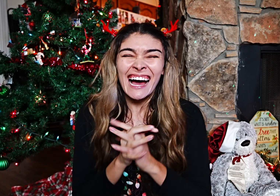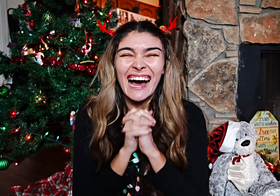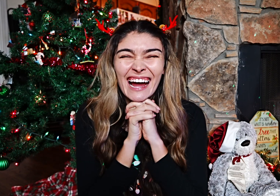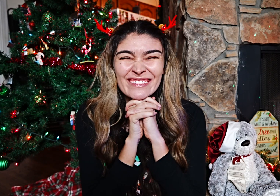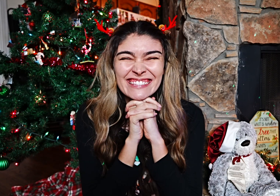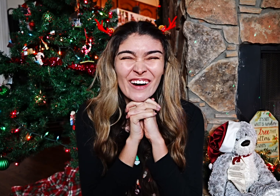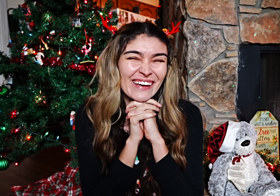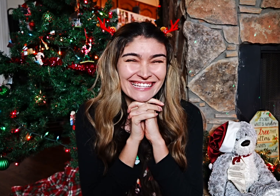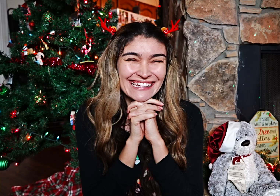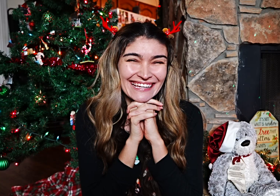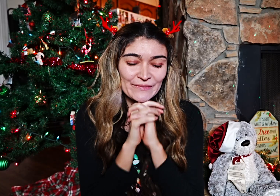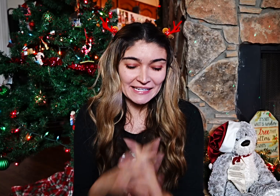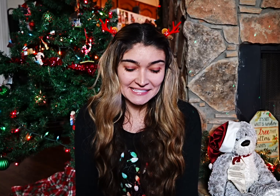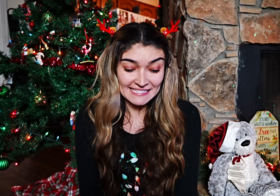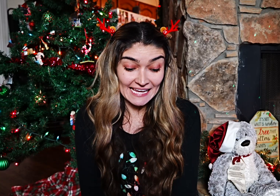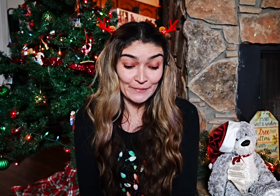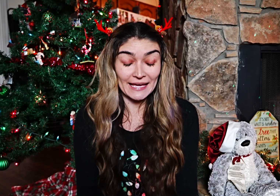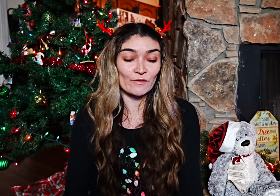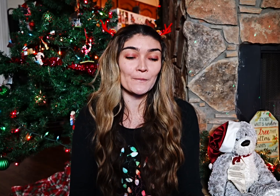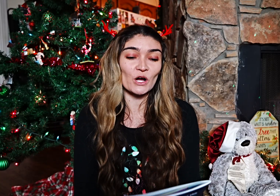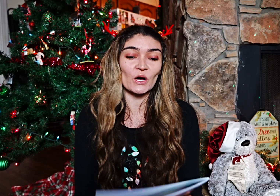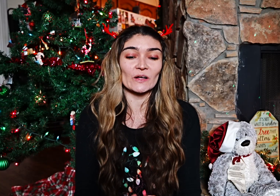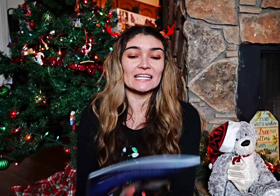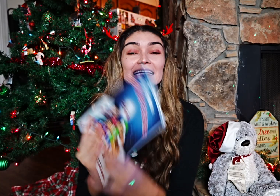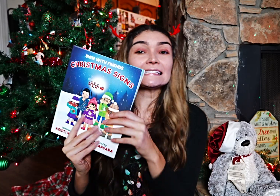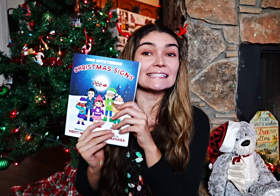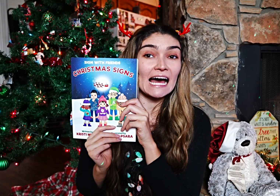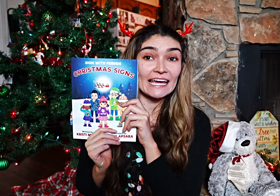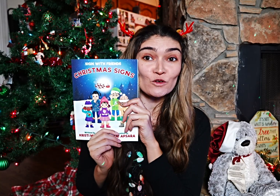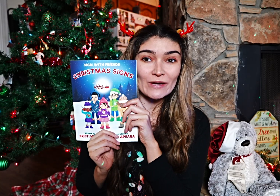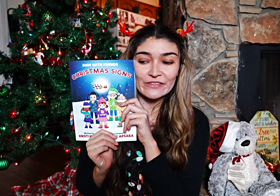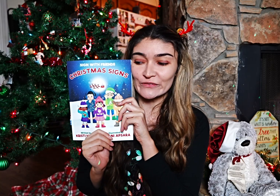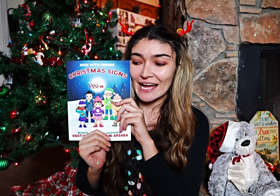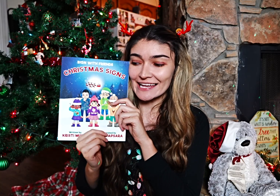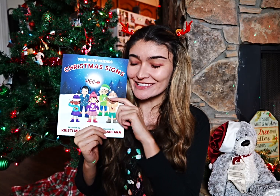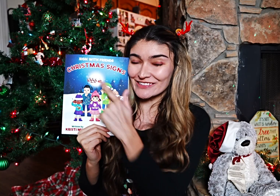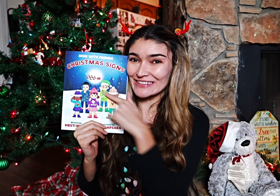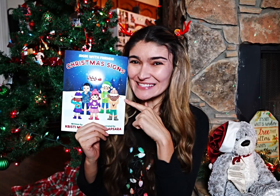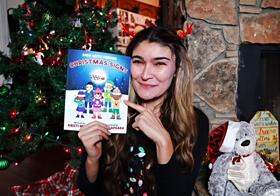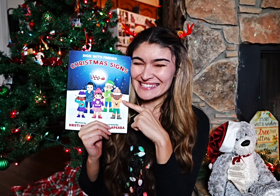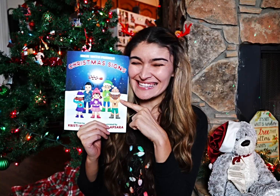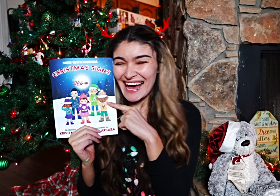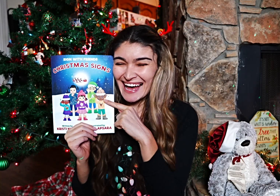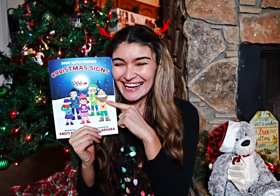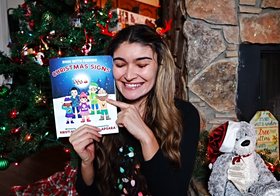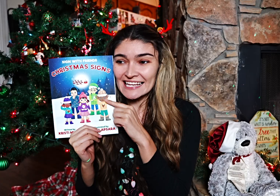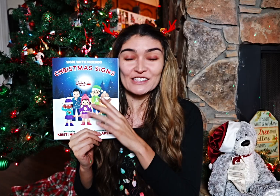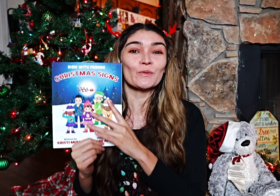Christmas! I am so excited because today we have a book called Sign with Friends, Christmas Signs. So we're